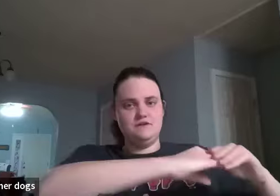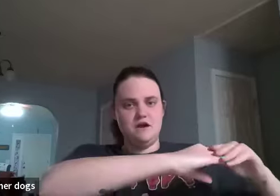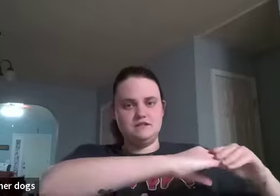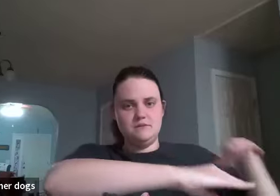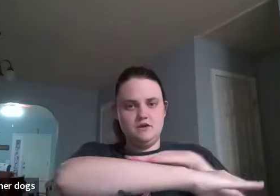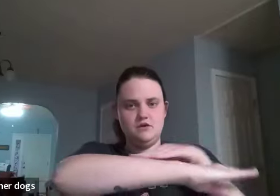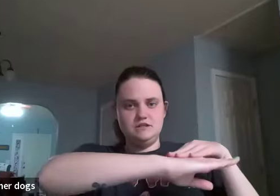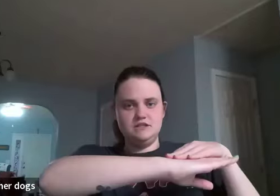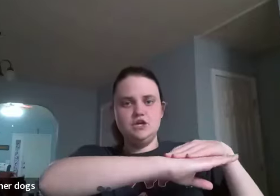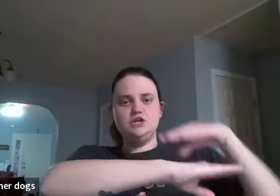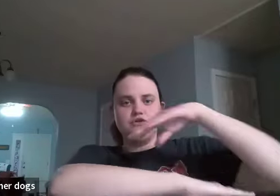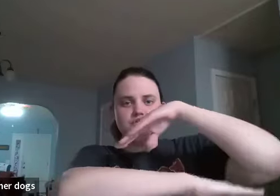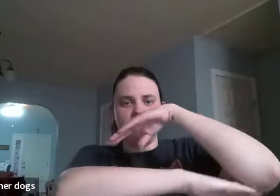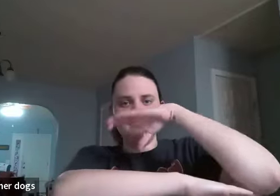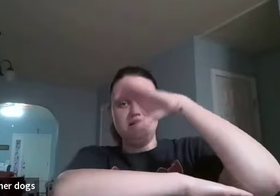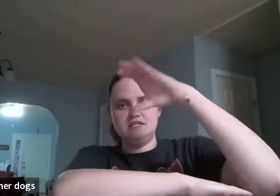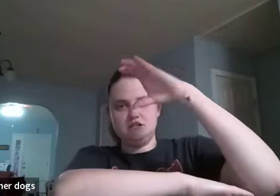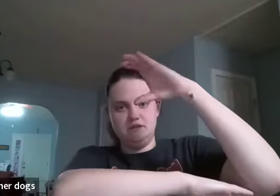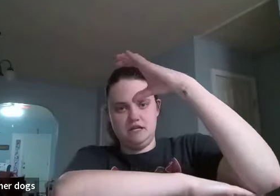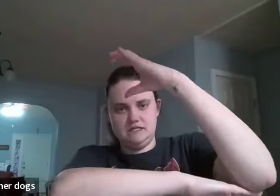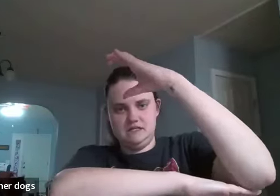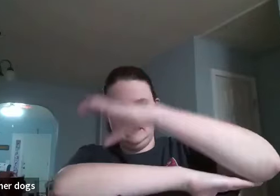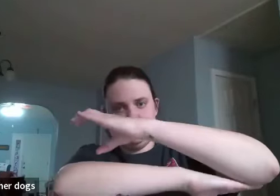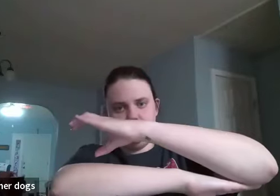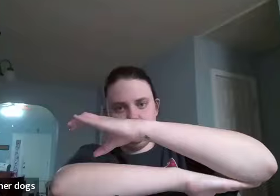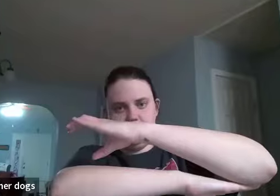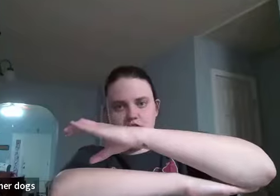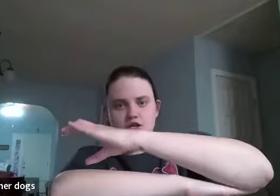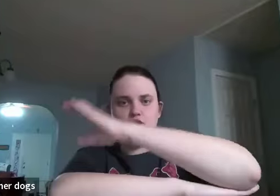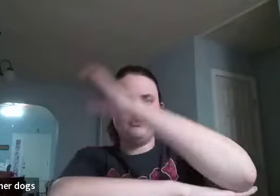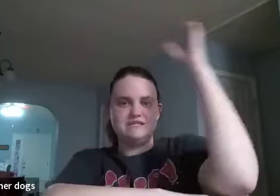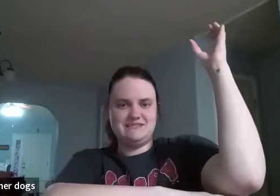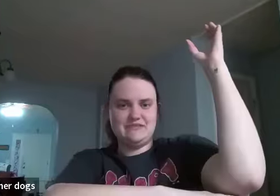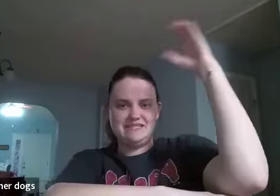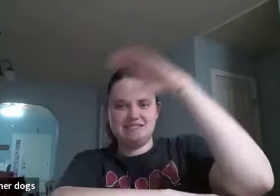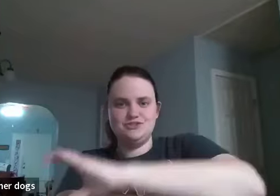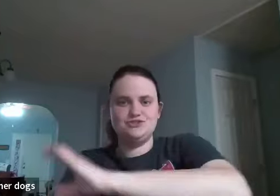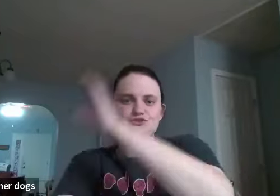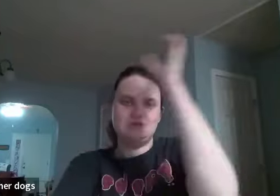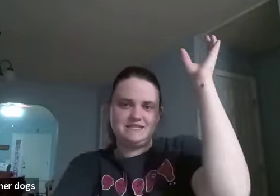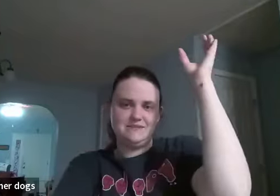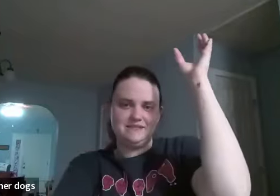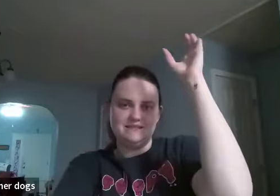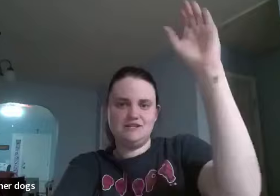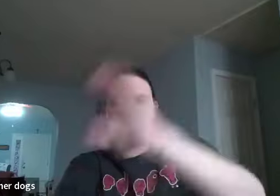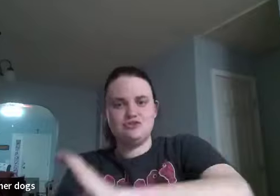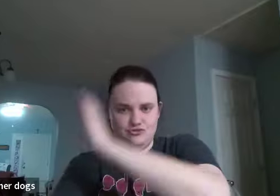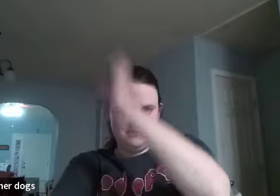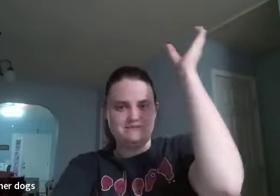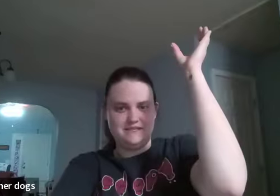your non-dominant across. Your dominant is gonna be in a C kind of down here, and you go Christmas, Christmas.